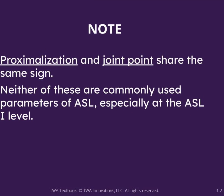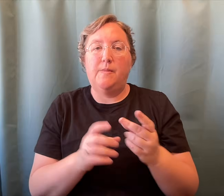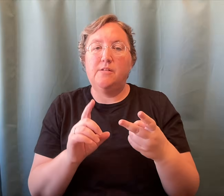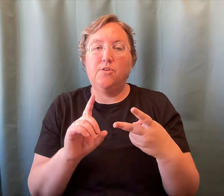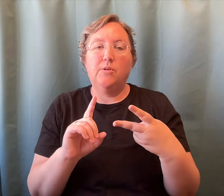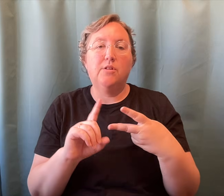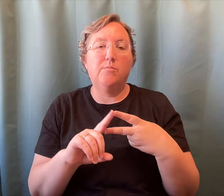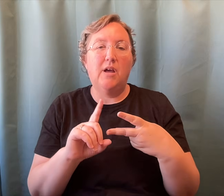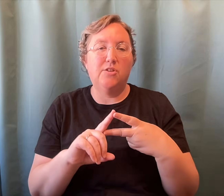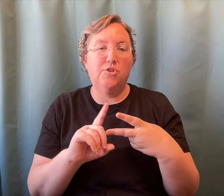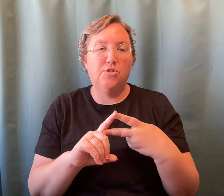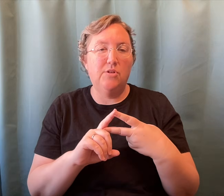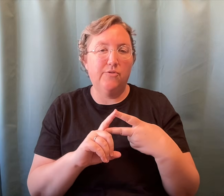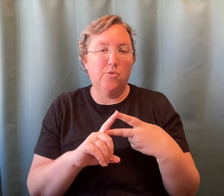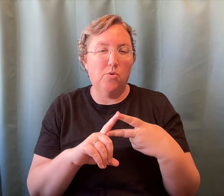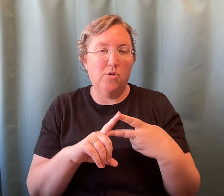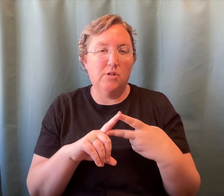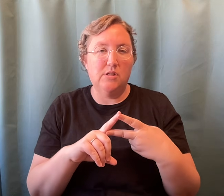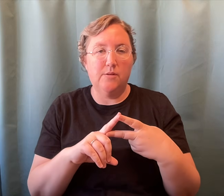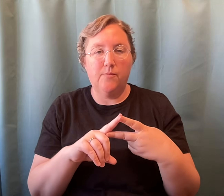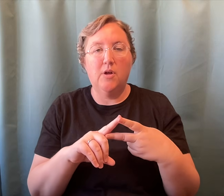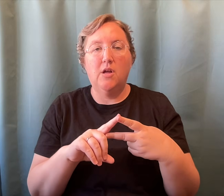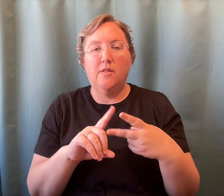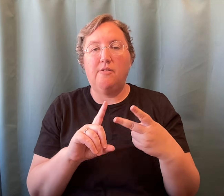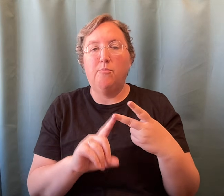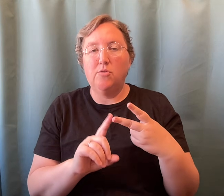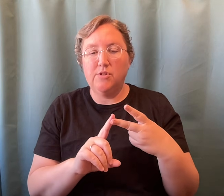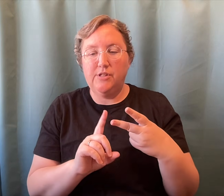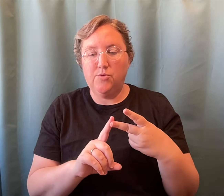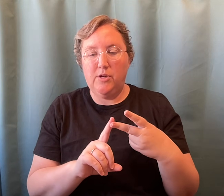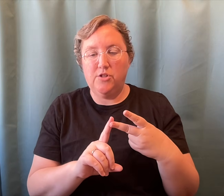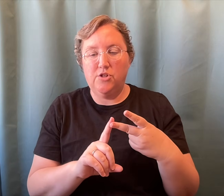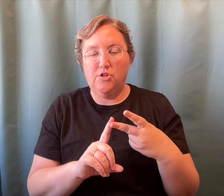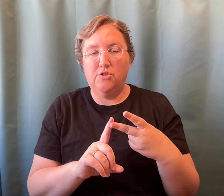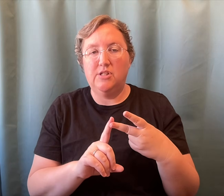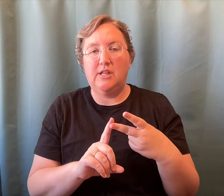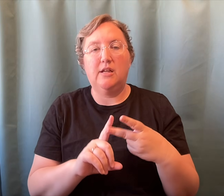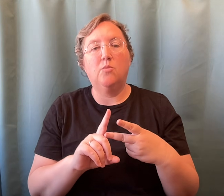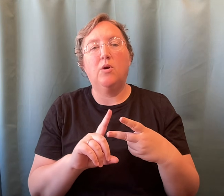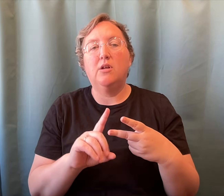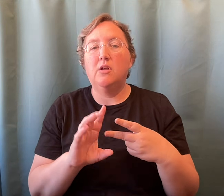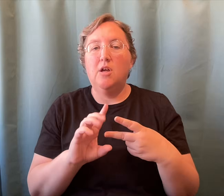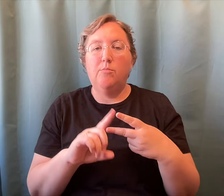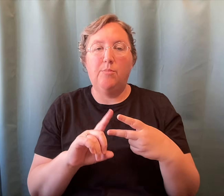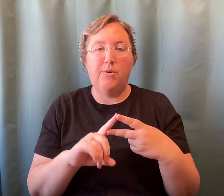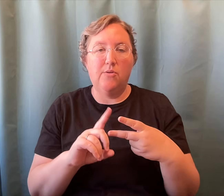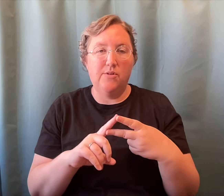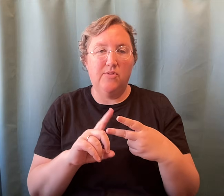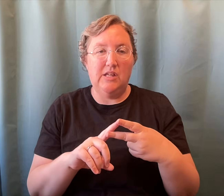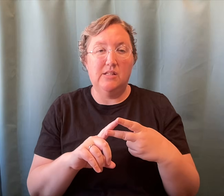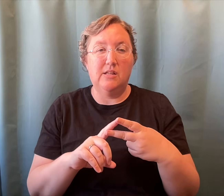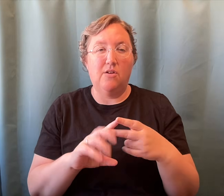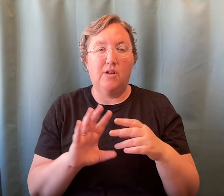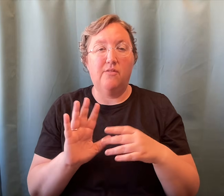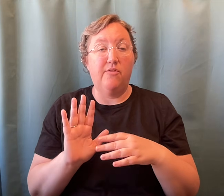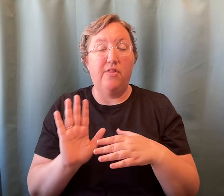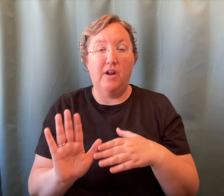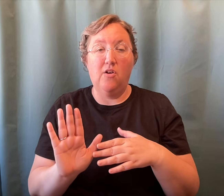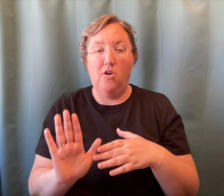This curriculum has 2 different words. They've mostly switched to the second one, but both of these are kind of their